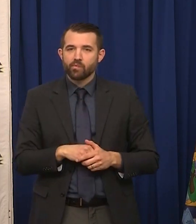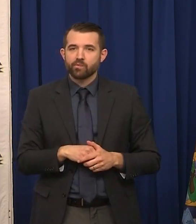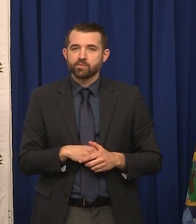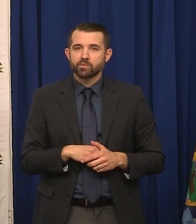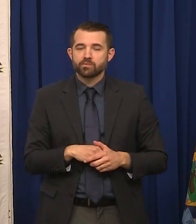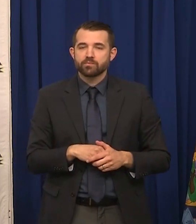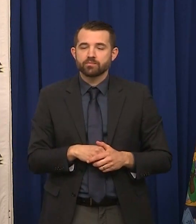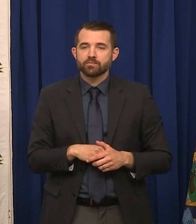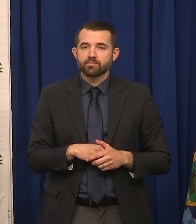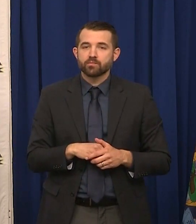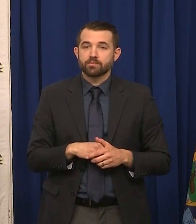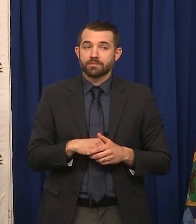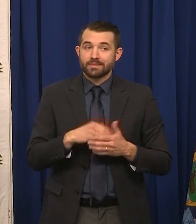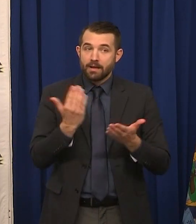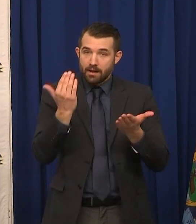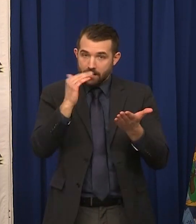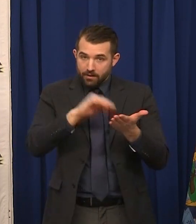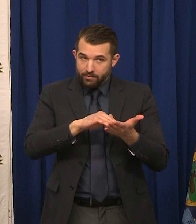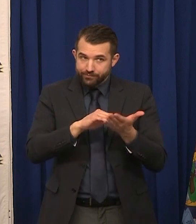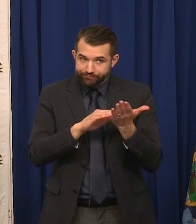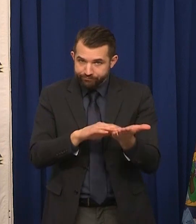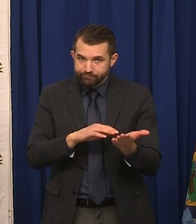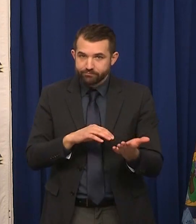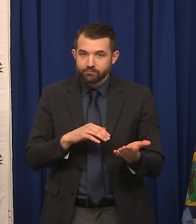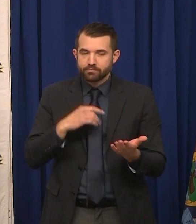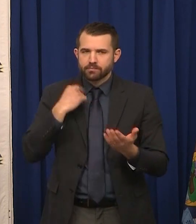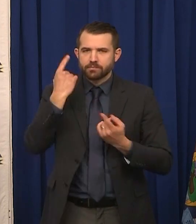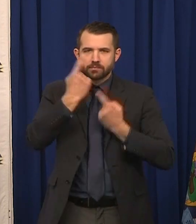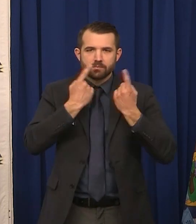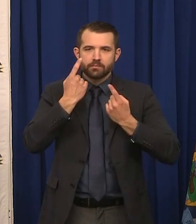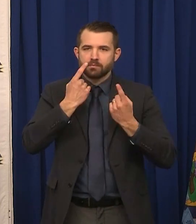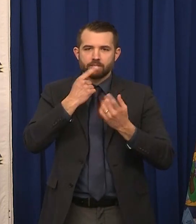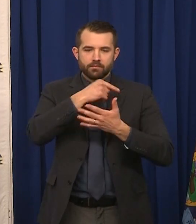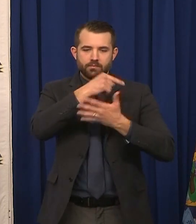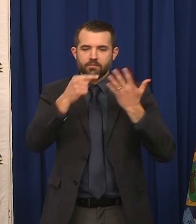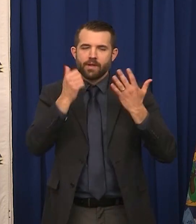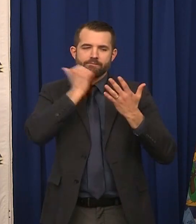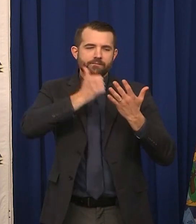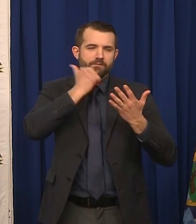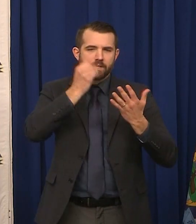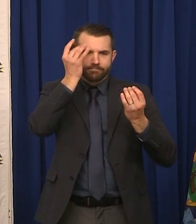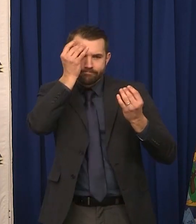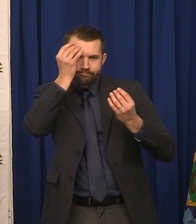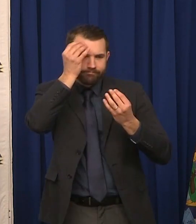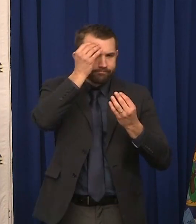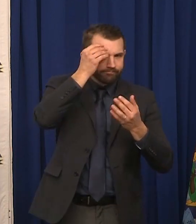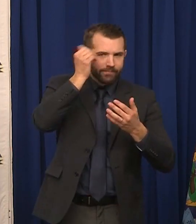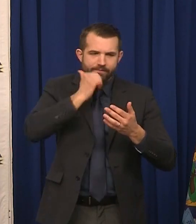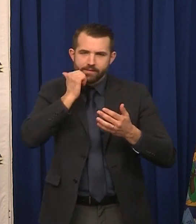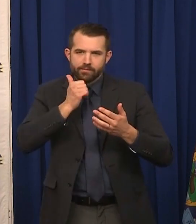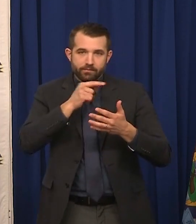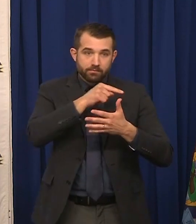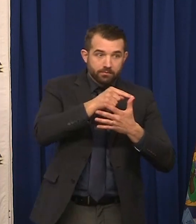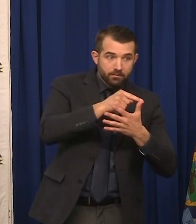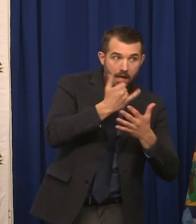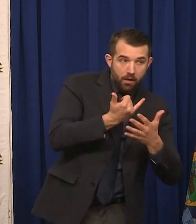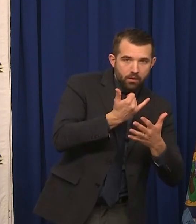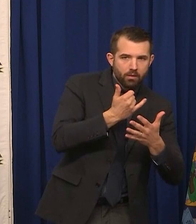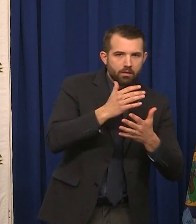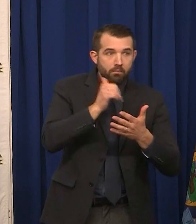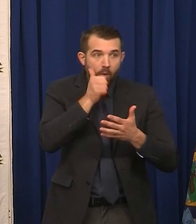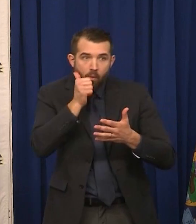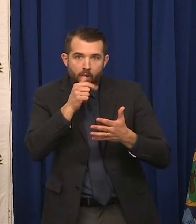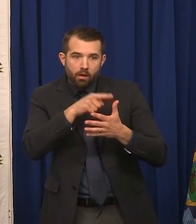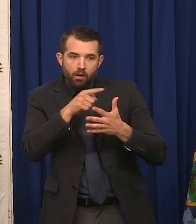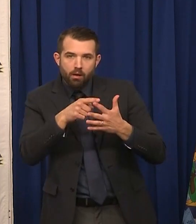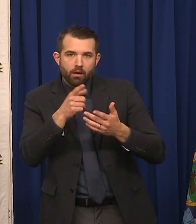top again, Kevin, all options continue to be on the table. We're continuing to look at stay-at-home orders as well as many of the other